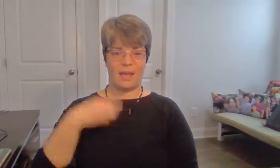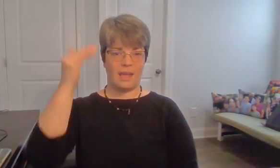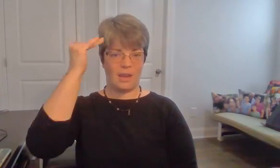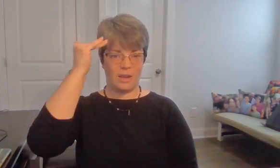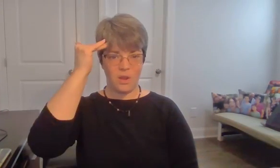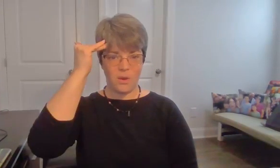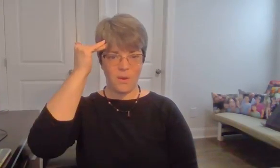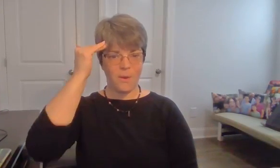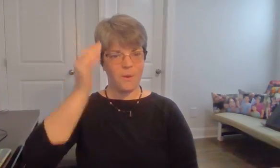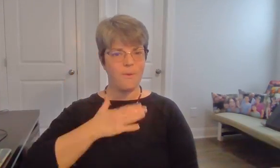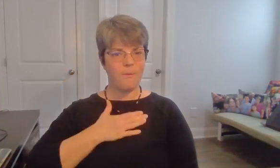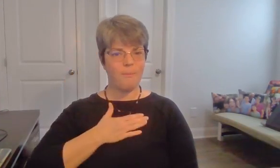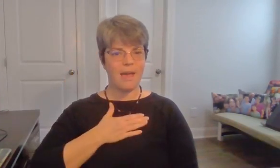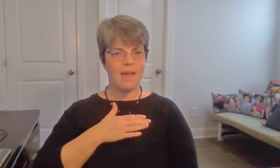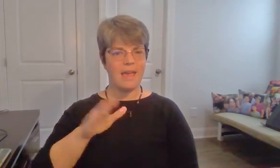I know my